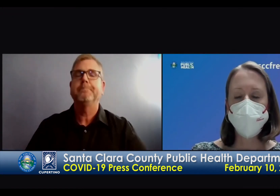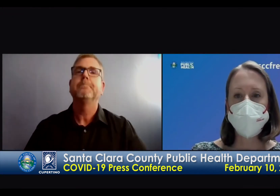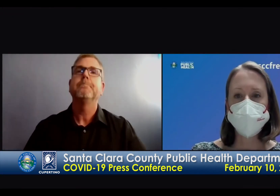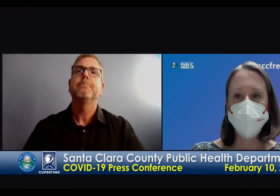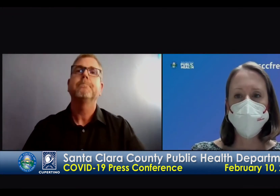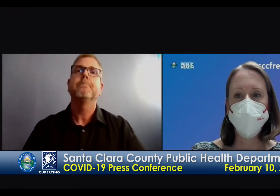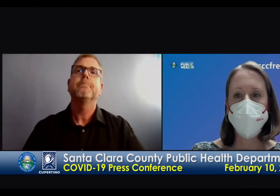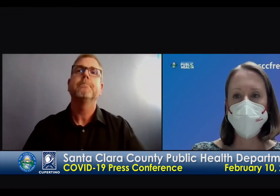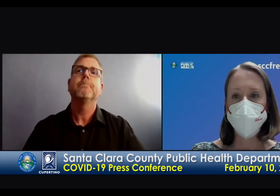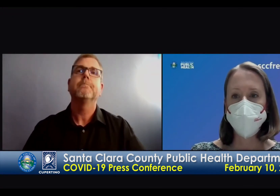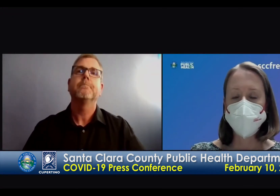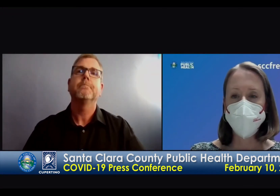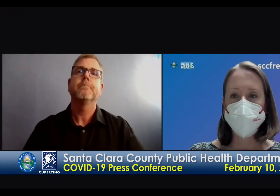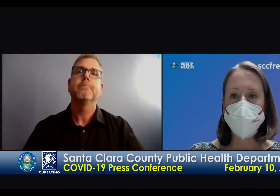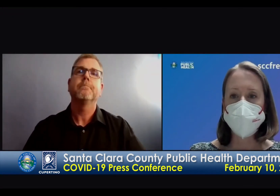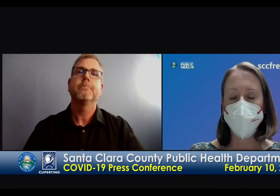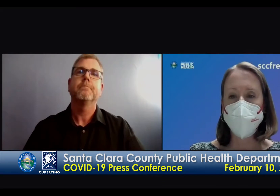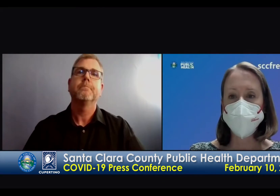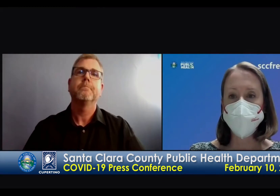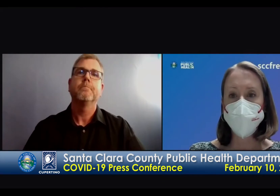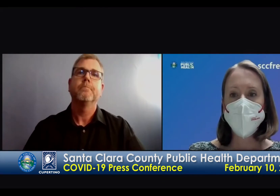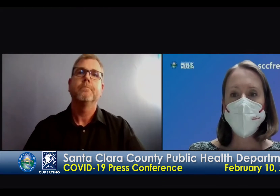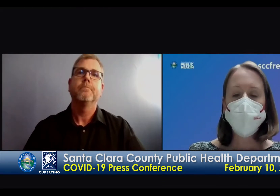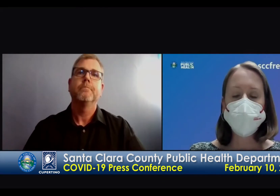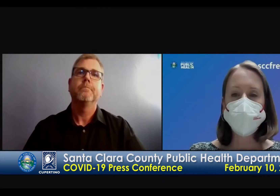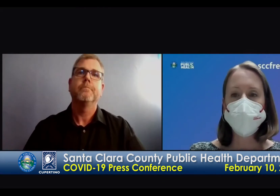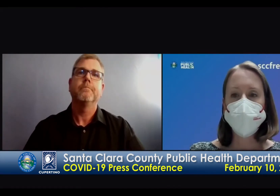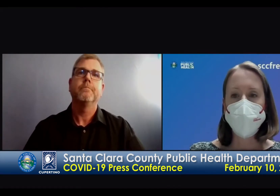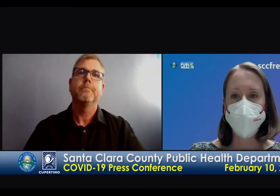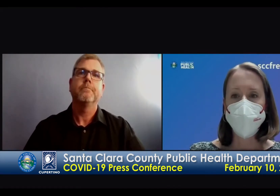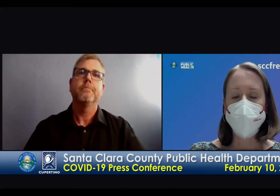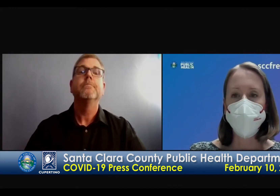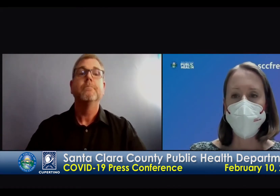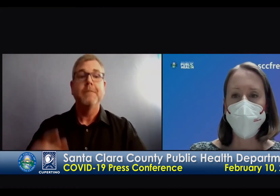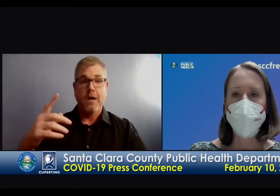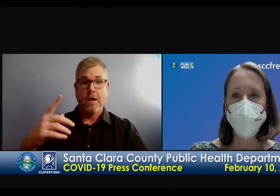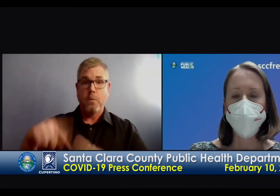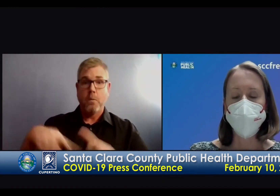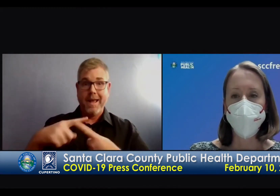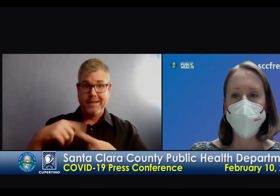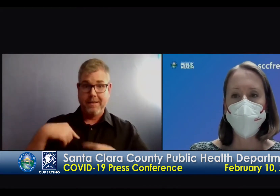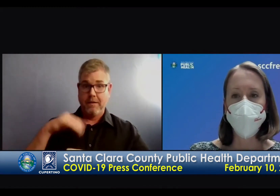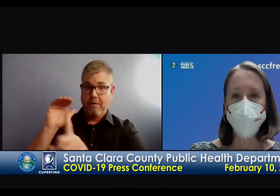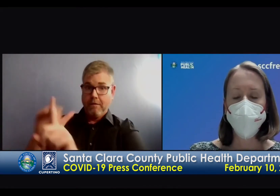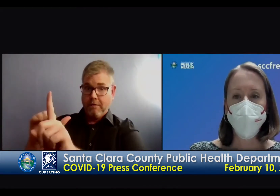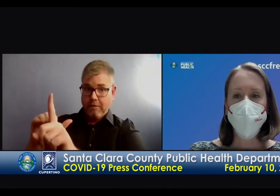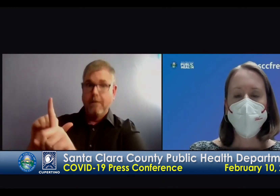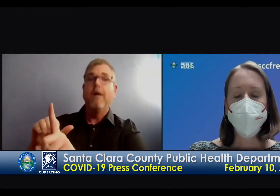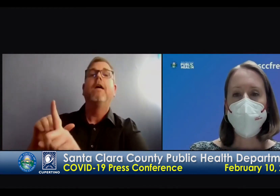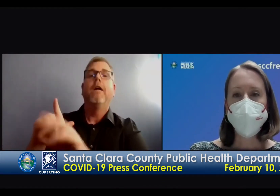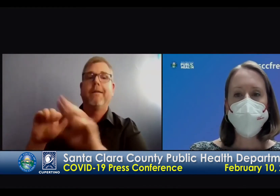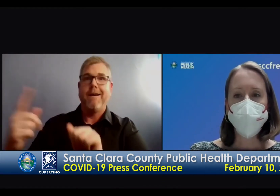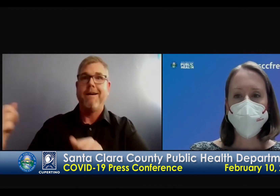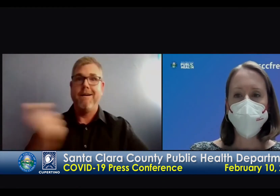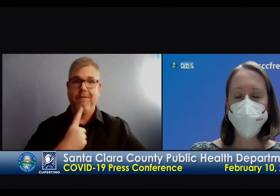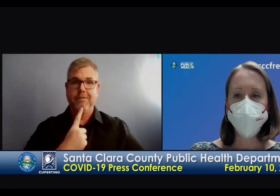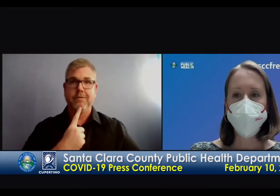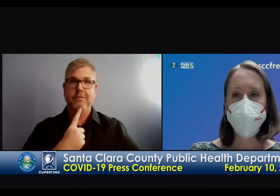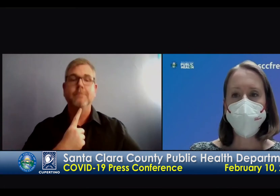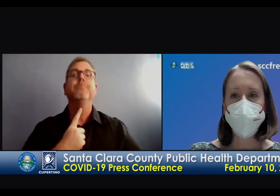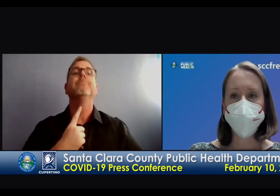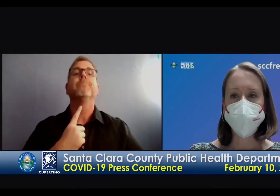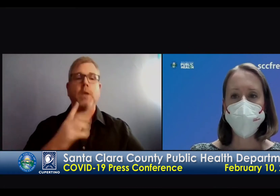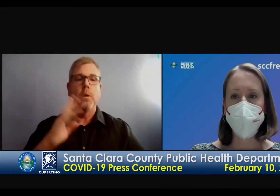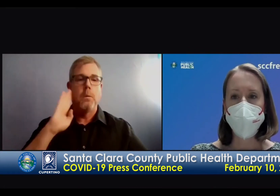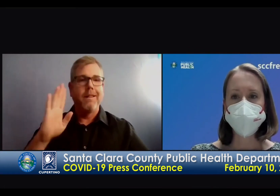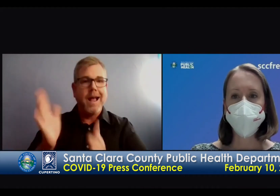that will ask you to unmute yourself to ask your question. Please also identify the media outlet you are with. Following the conclusion of